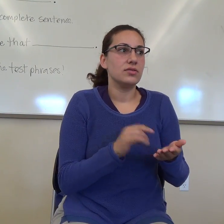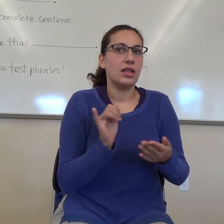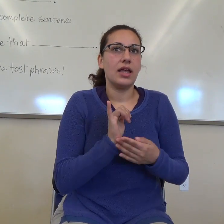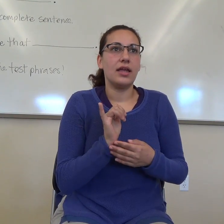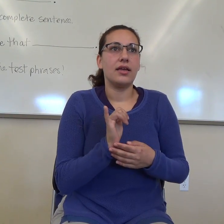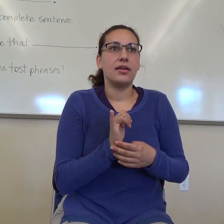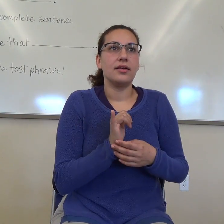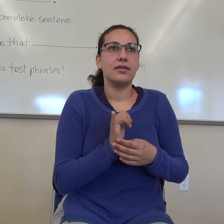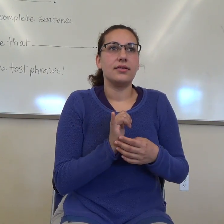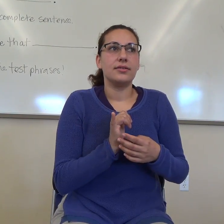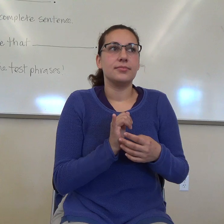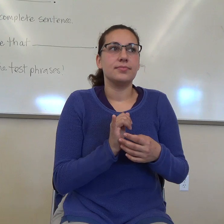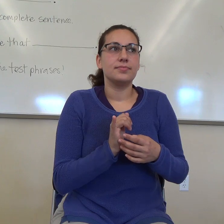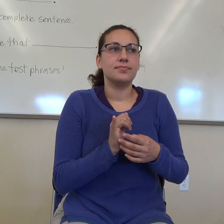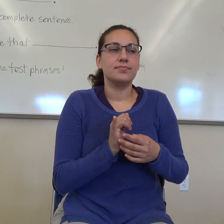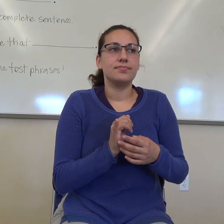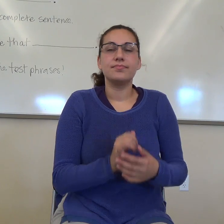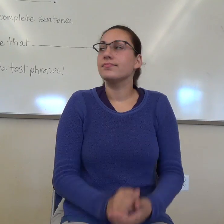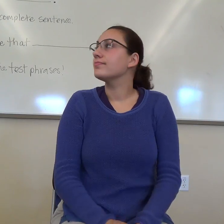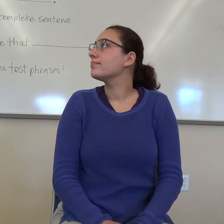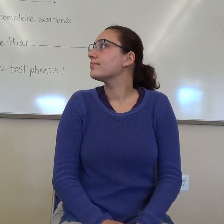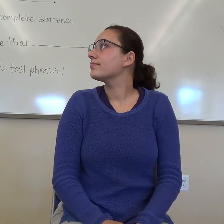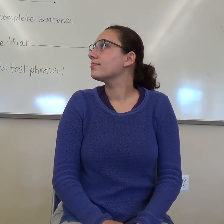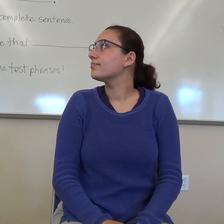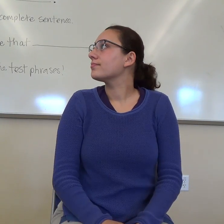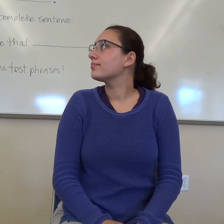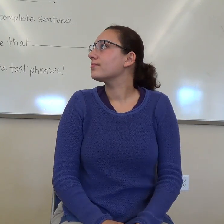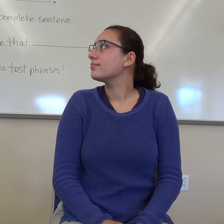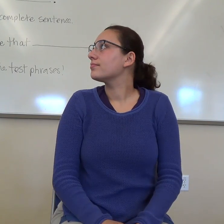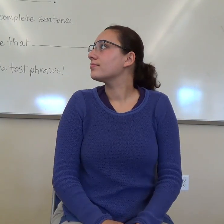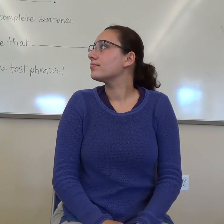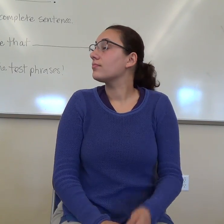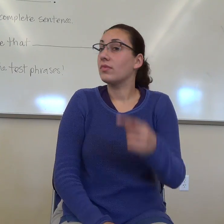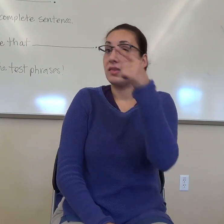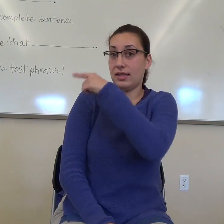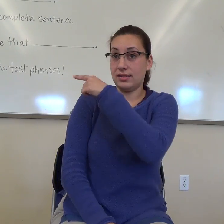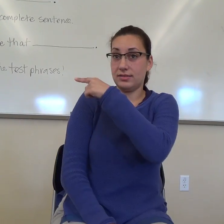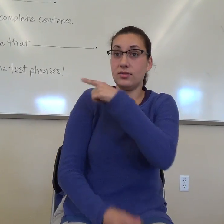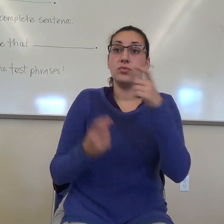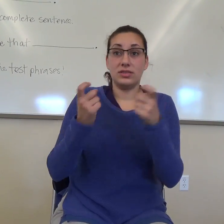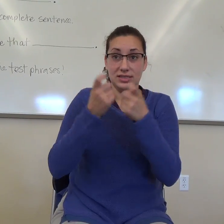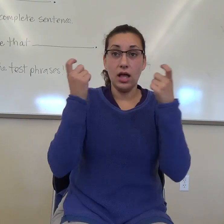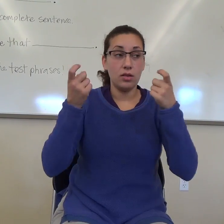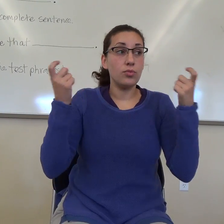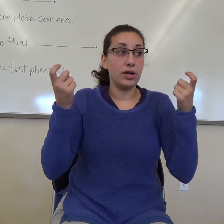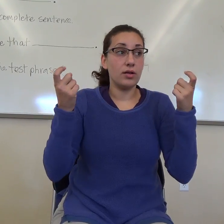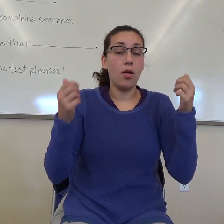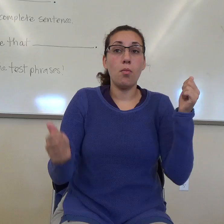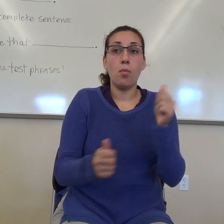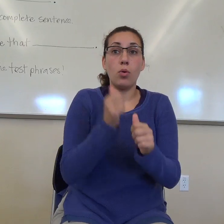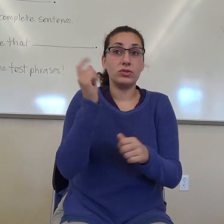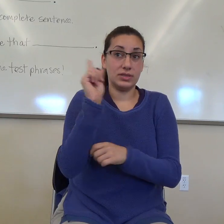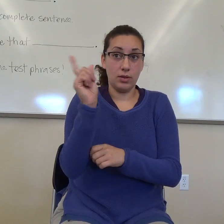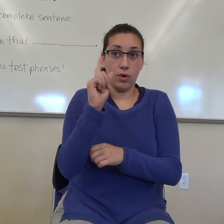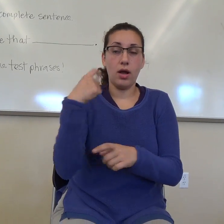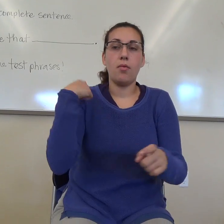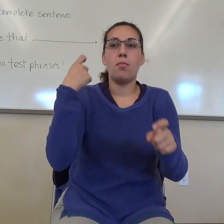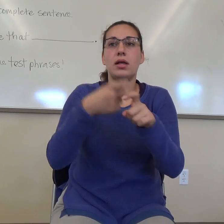that at one time it was celebrated predominantly in Mexico. And what does this word mean?